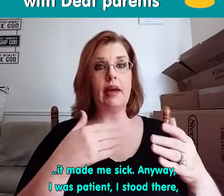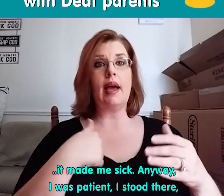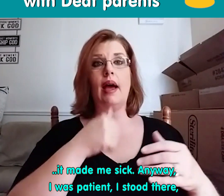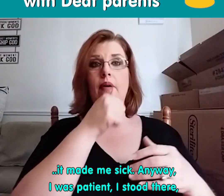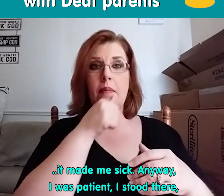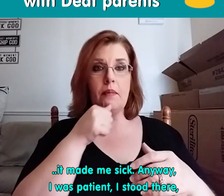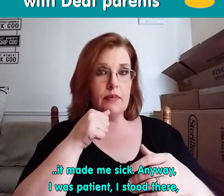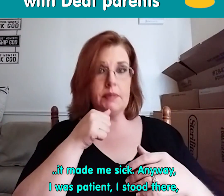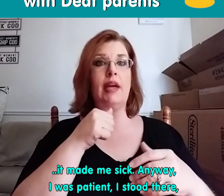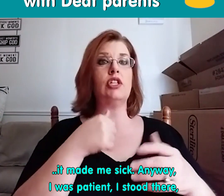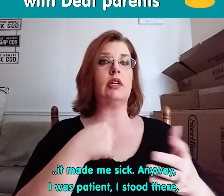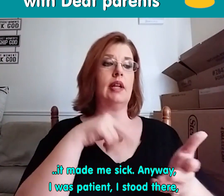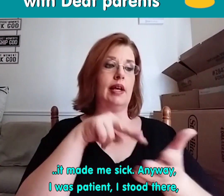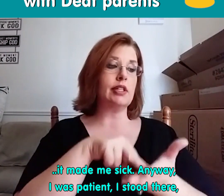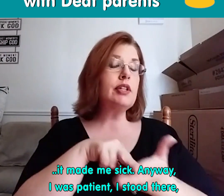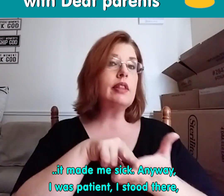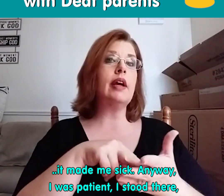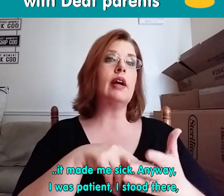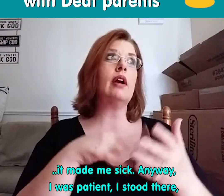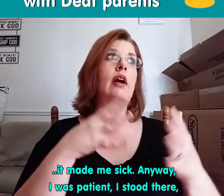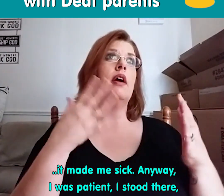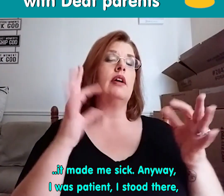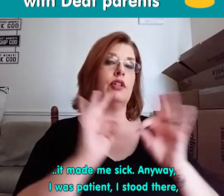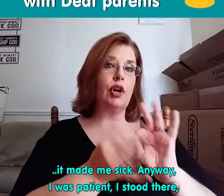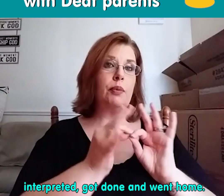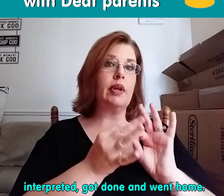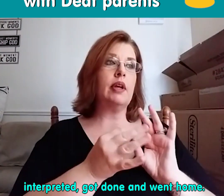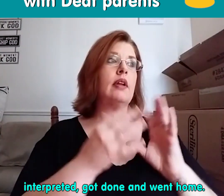was awful. It was a needle in his chest.